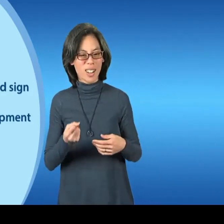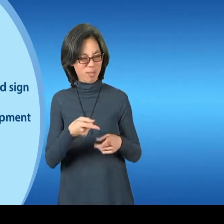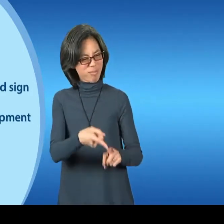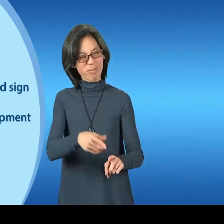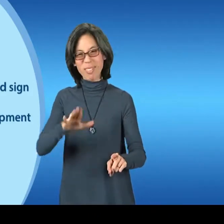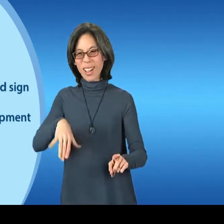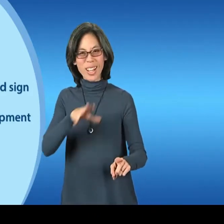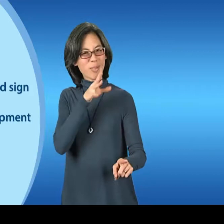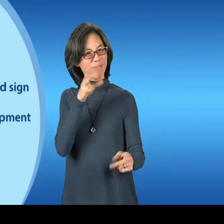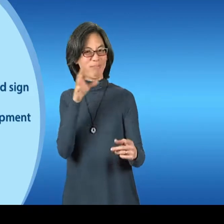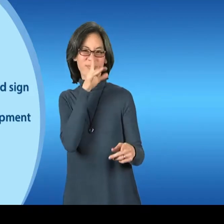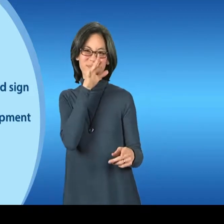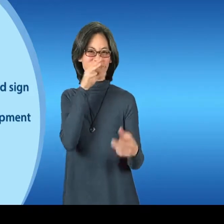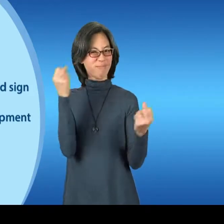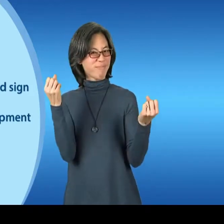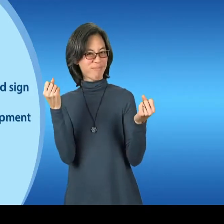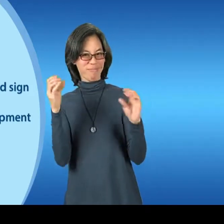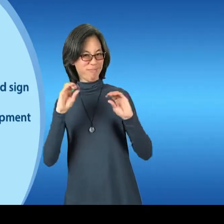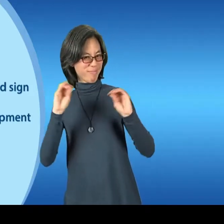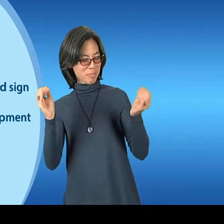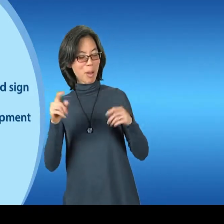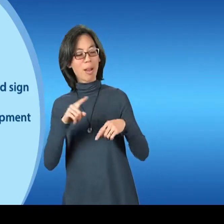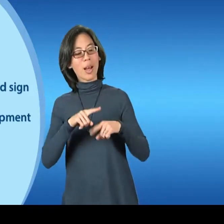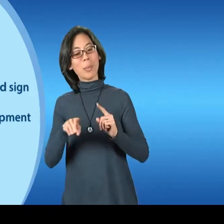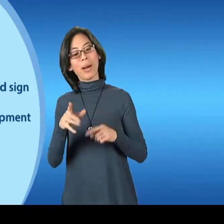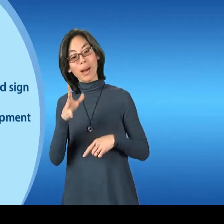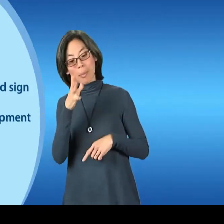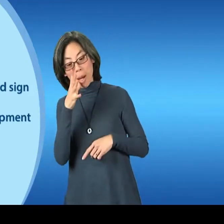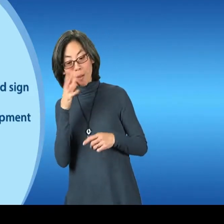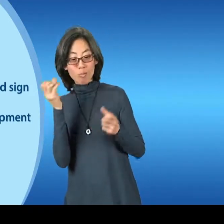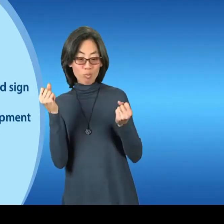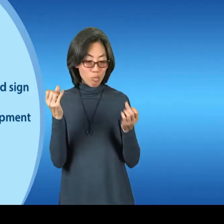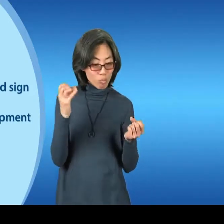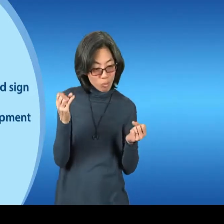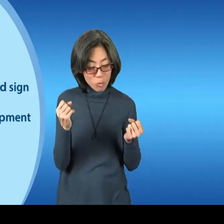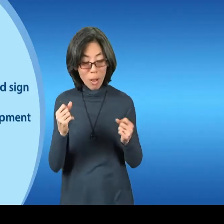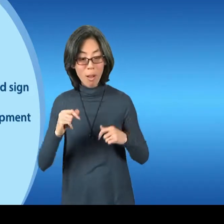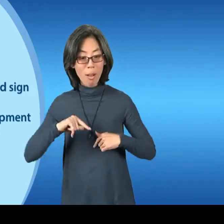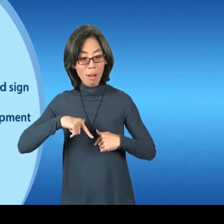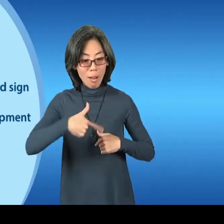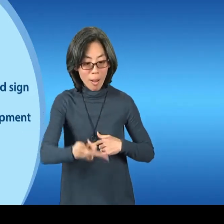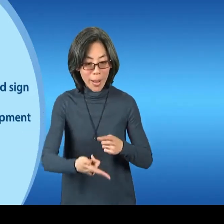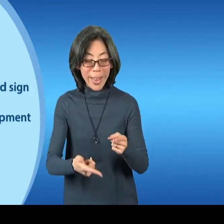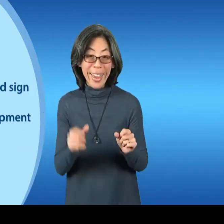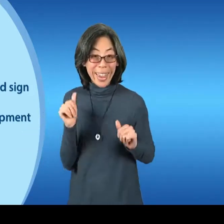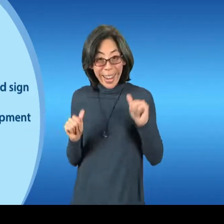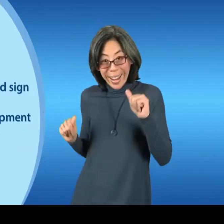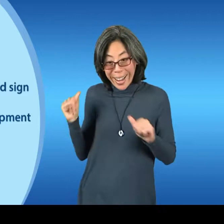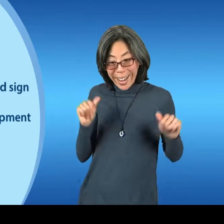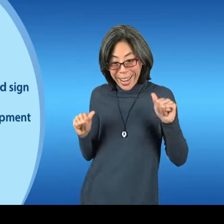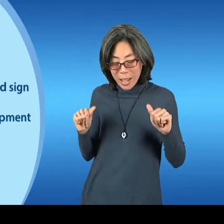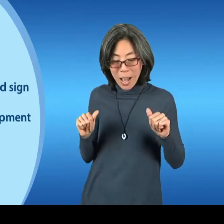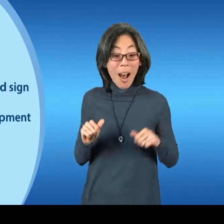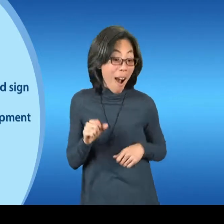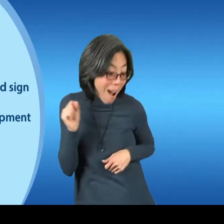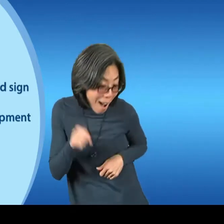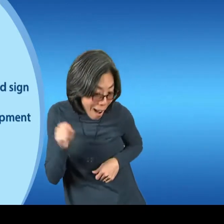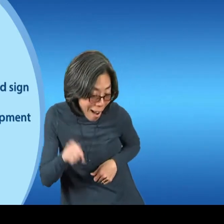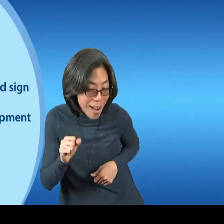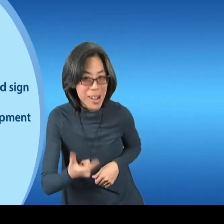even if that baby is not yet old enough to sign or to talk back, the mother may sign something, and then the child makes a movement, which the parent interprets